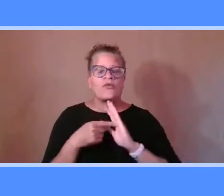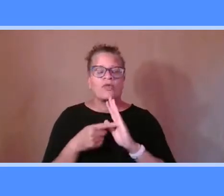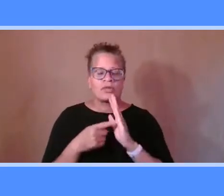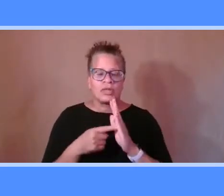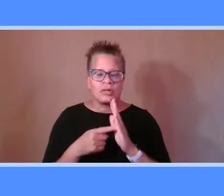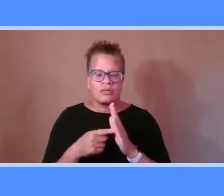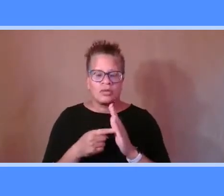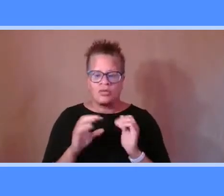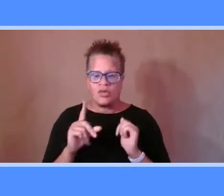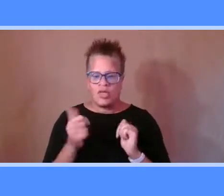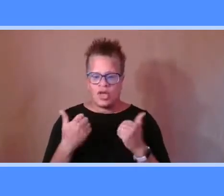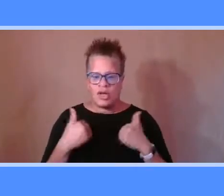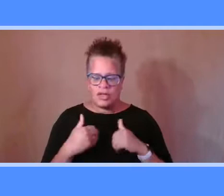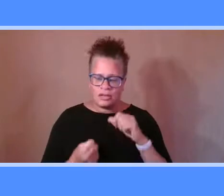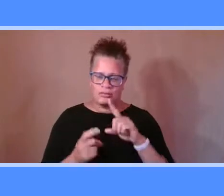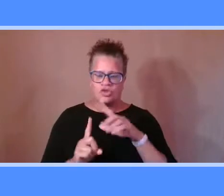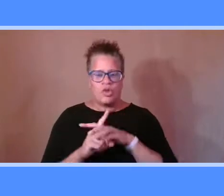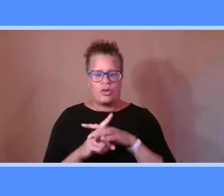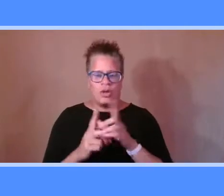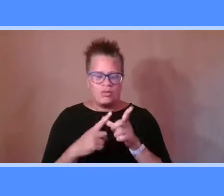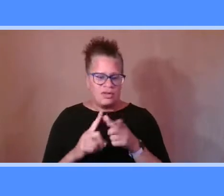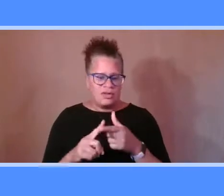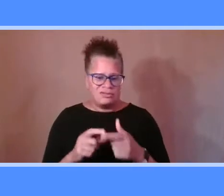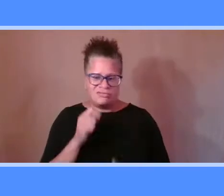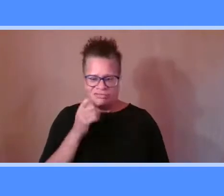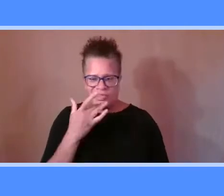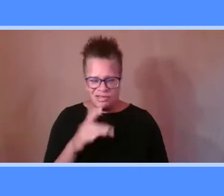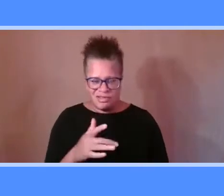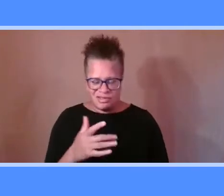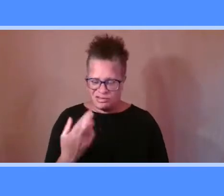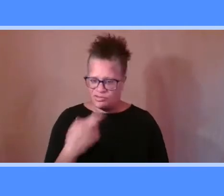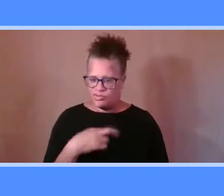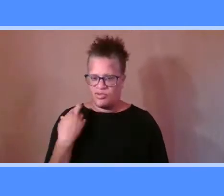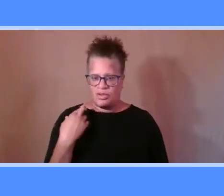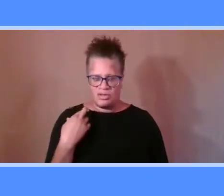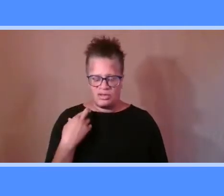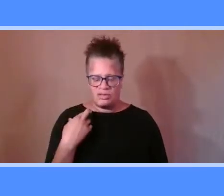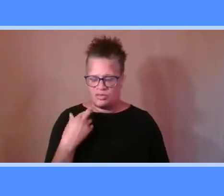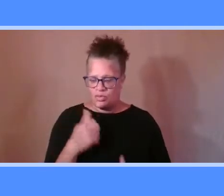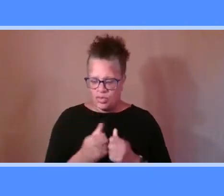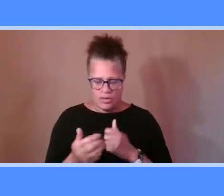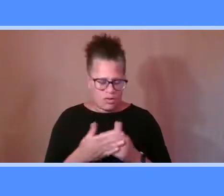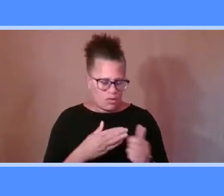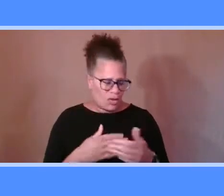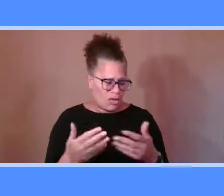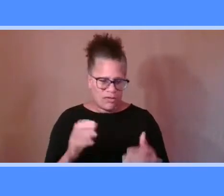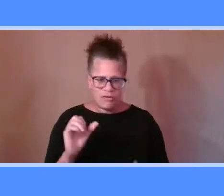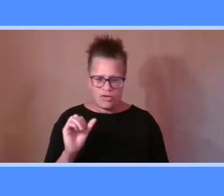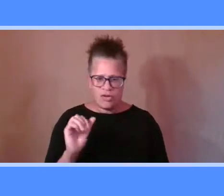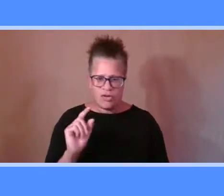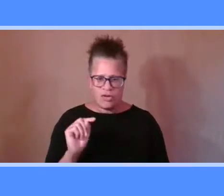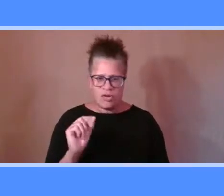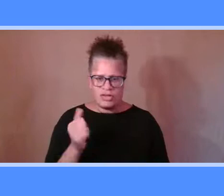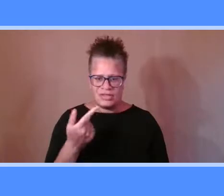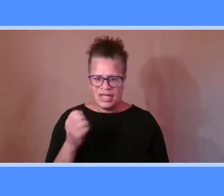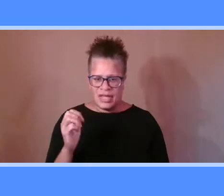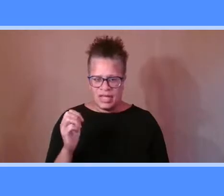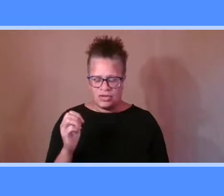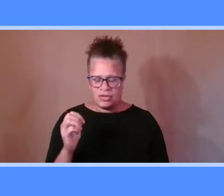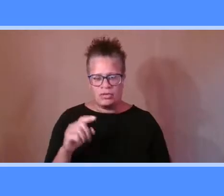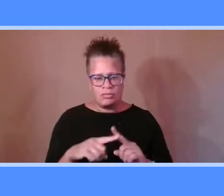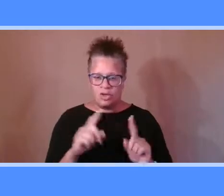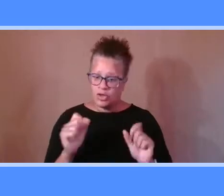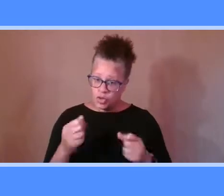it just showed up and you were unlucky and you took your chances with whatever stage it presented. But you can actually